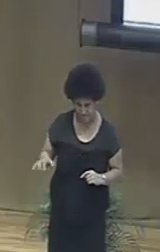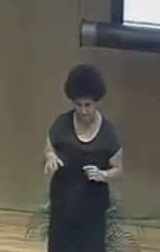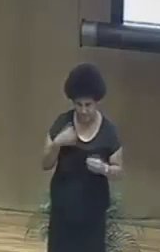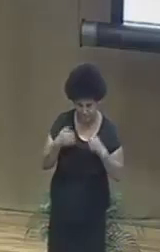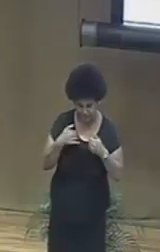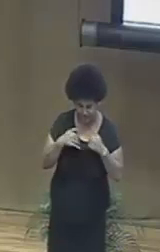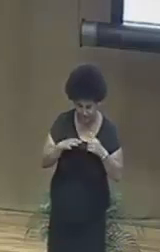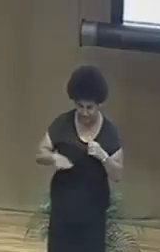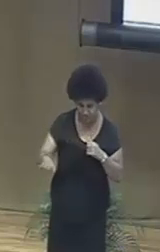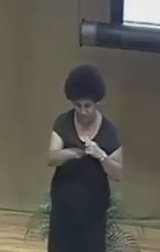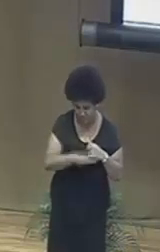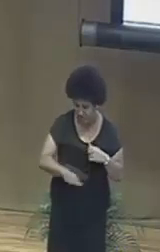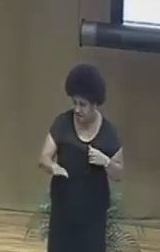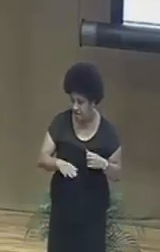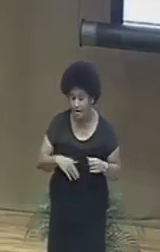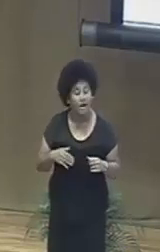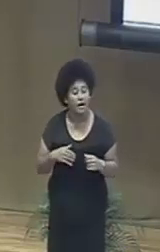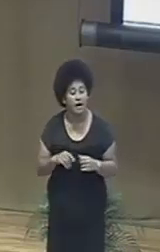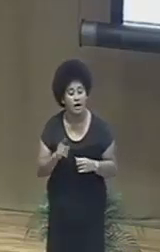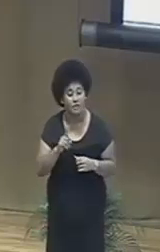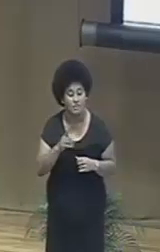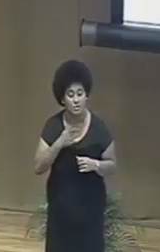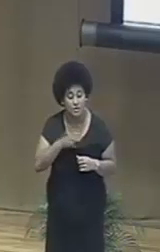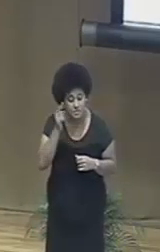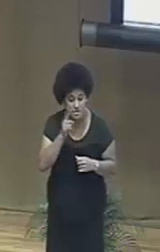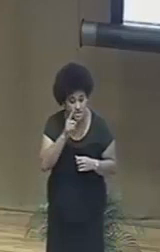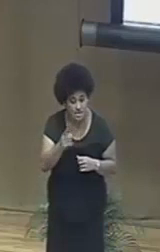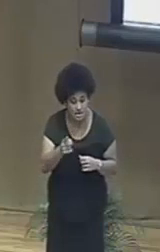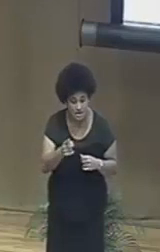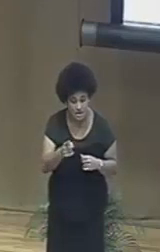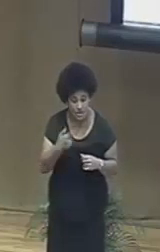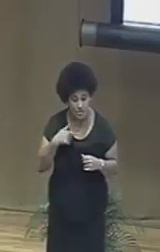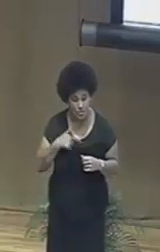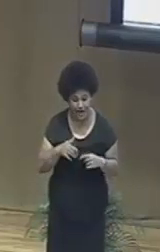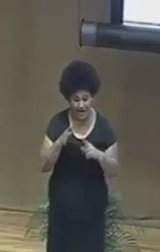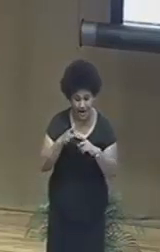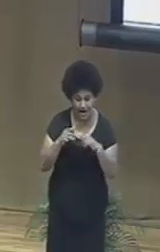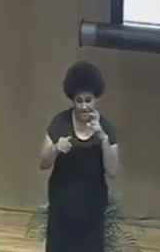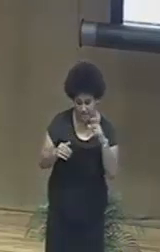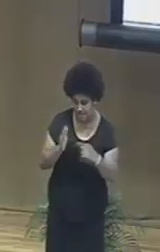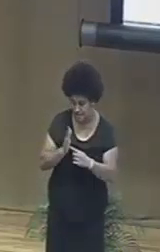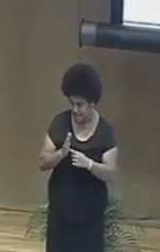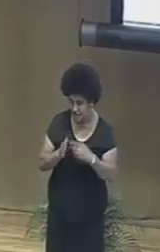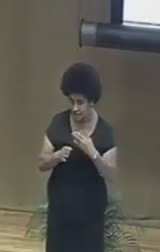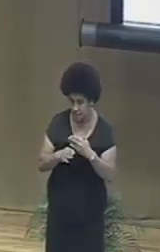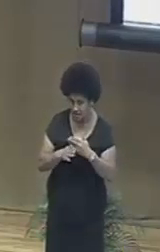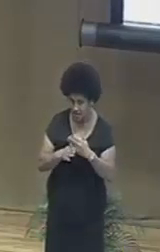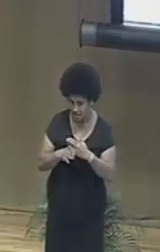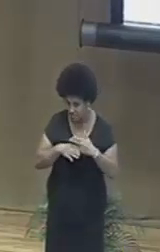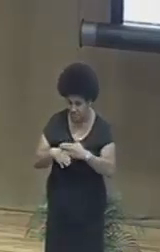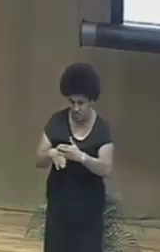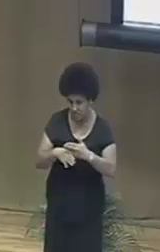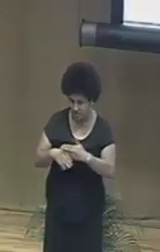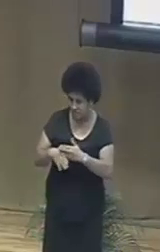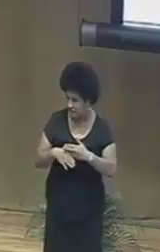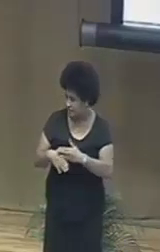find out what ICT services works well with students. I'll be mentioning some researchers.